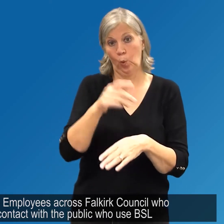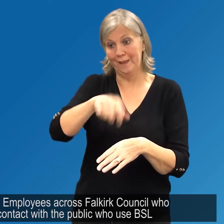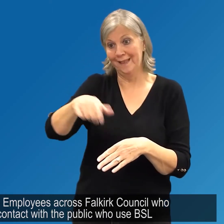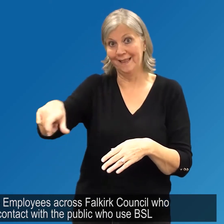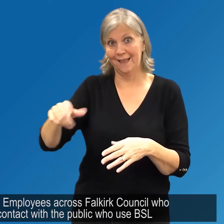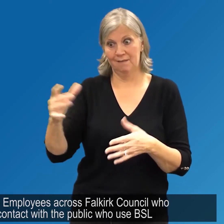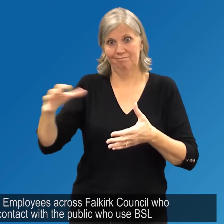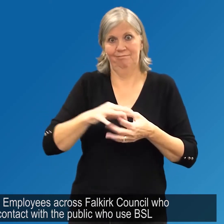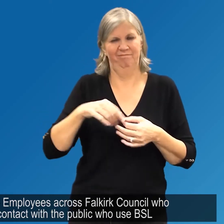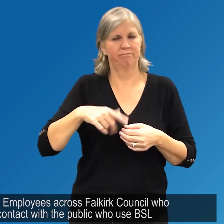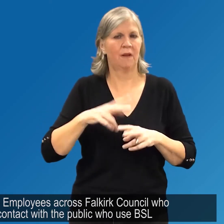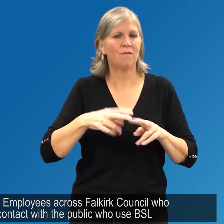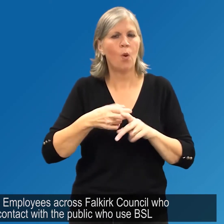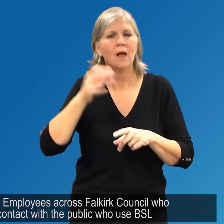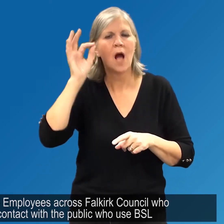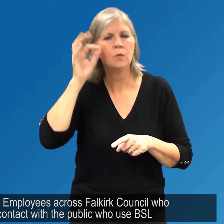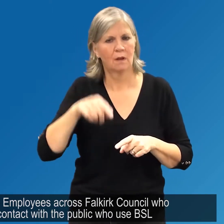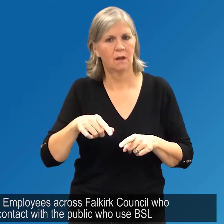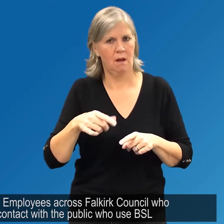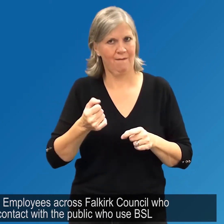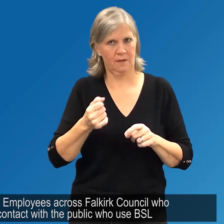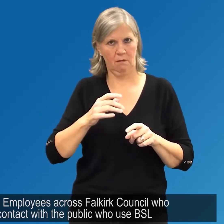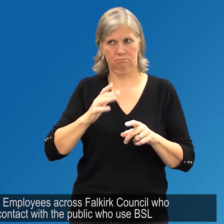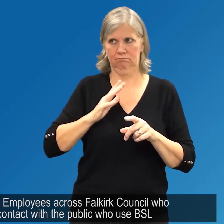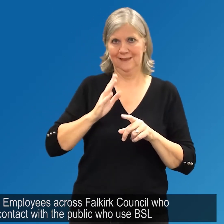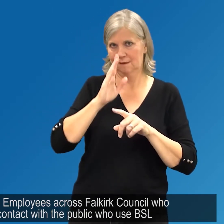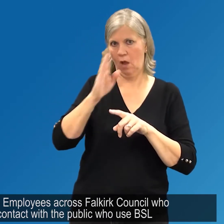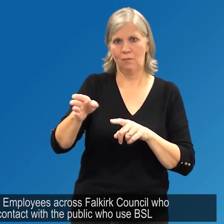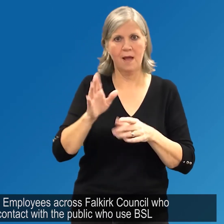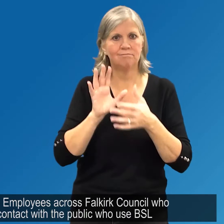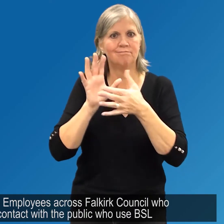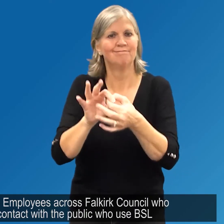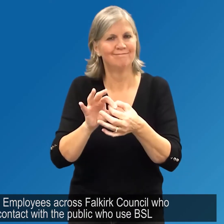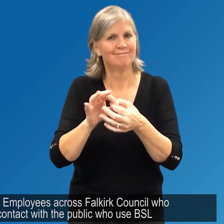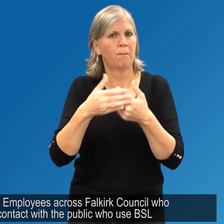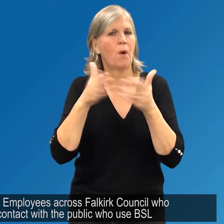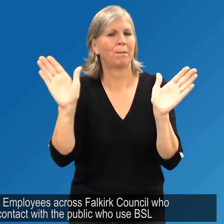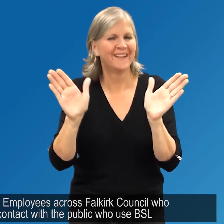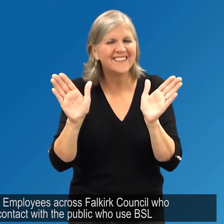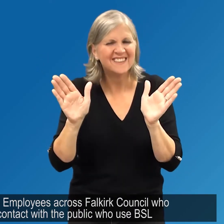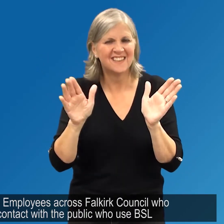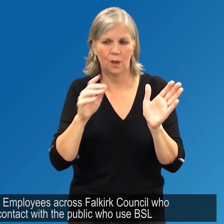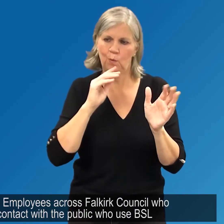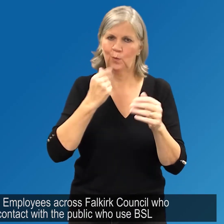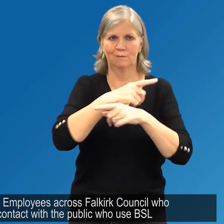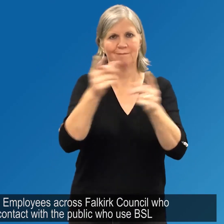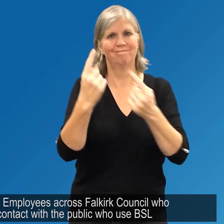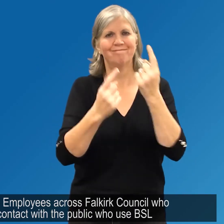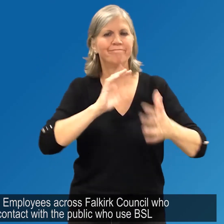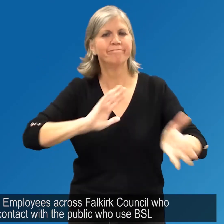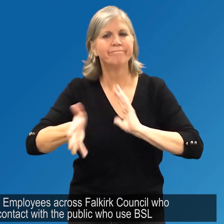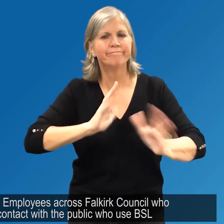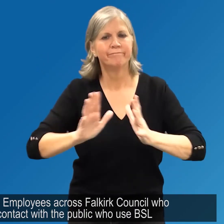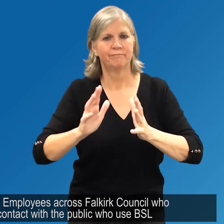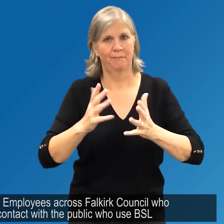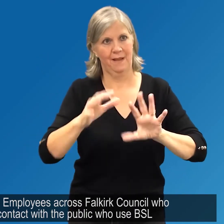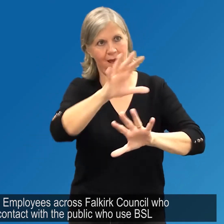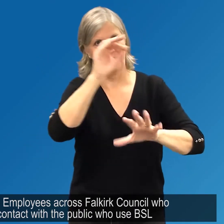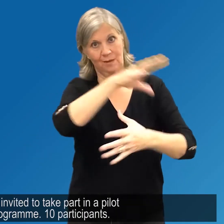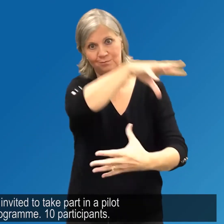Progress notes. Employees across Falkirk Council who have direct contact with the public who use BSL were invited to take part in